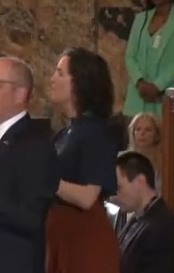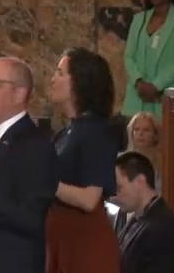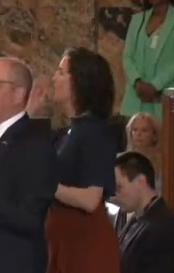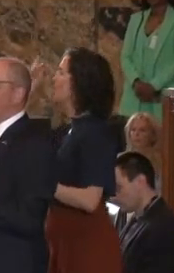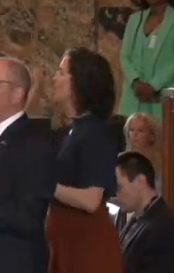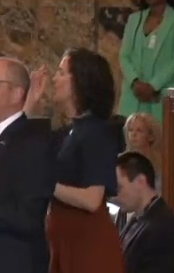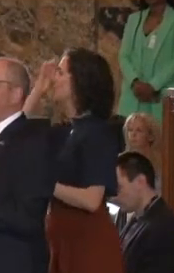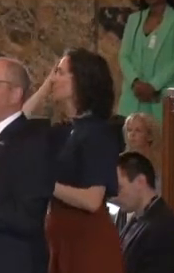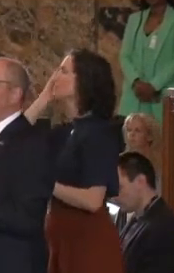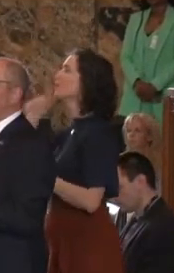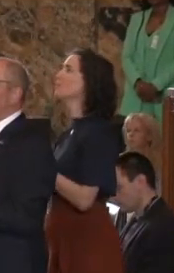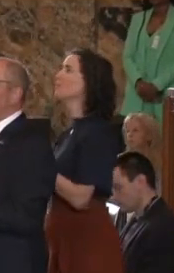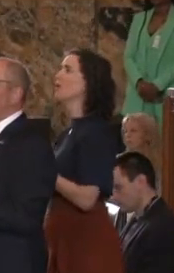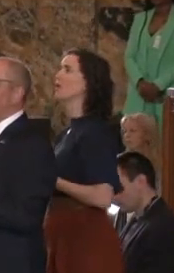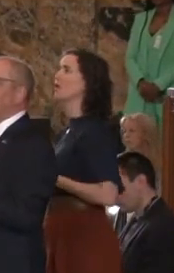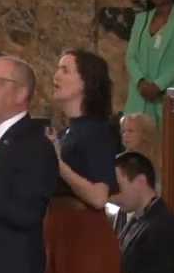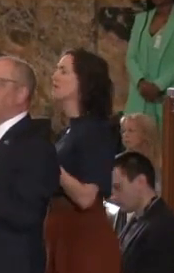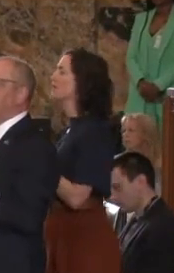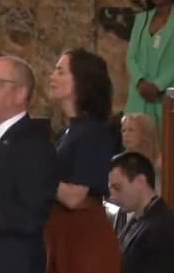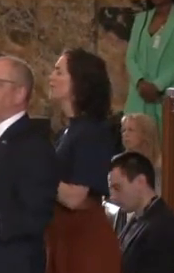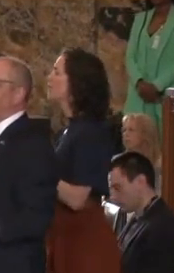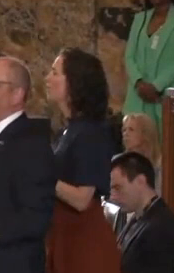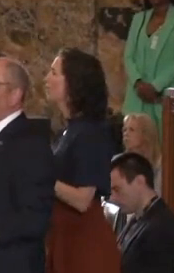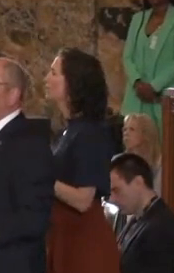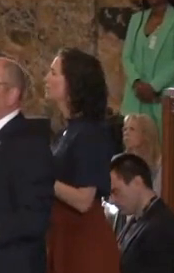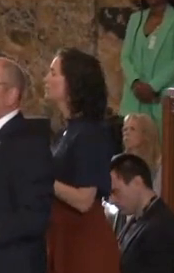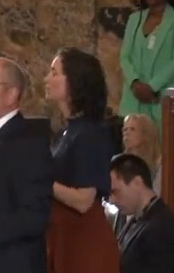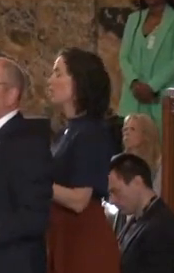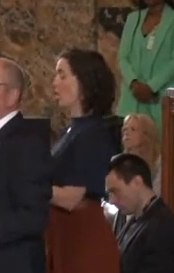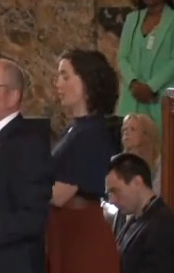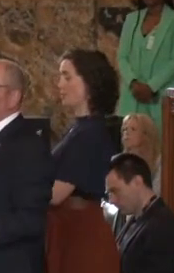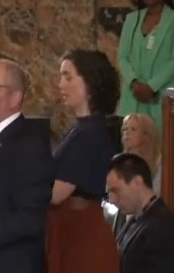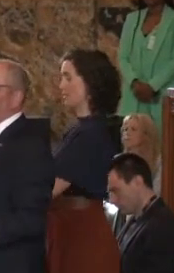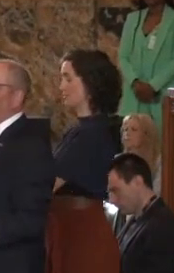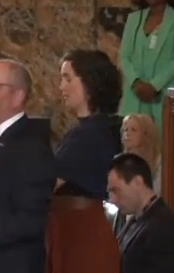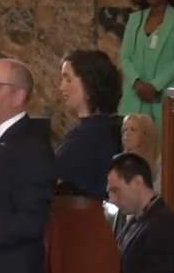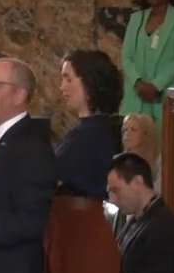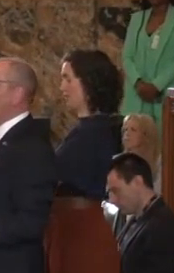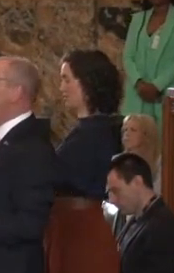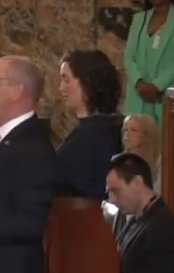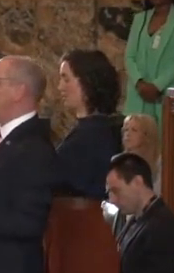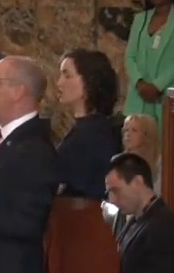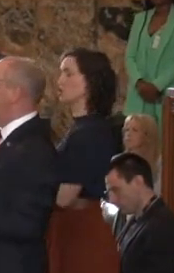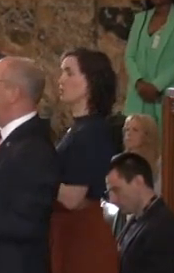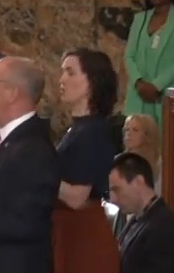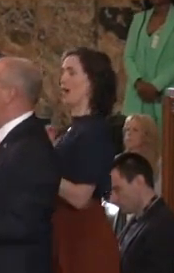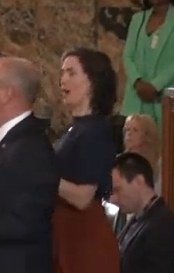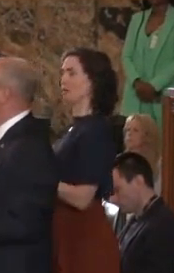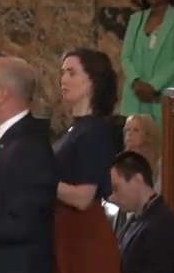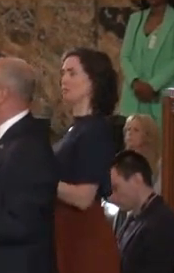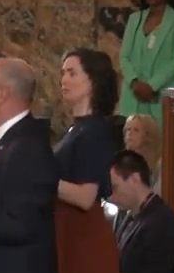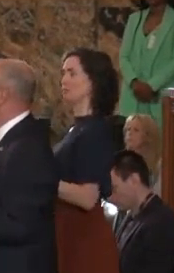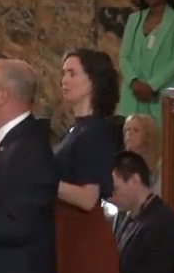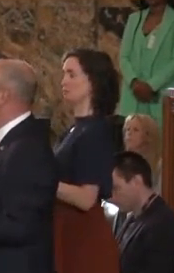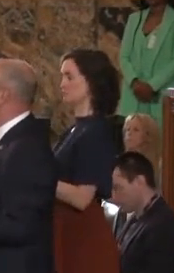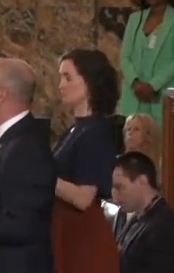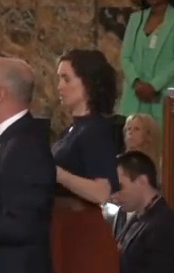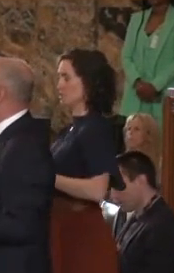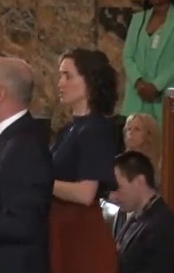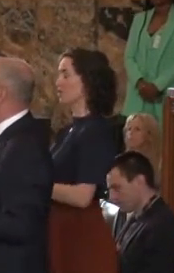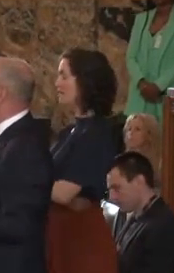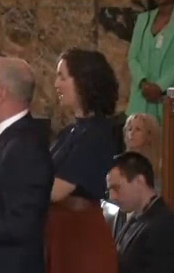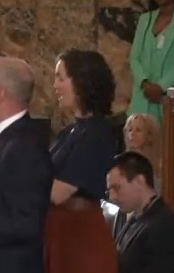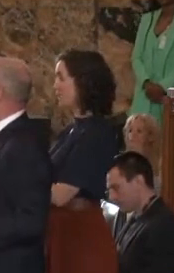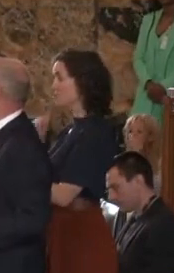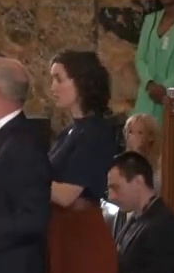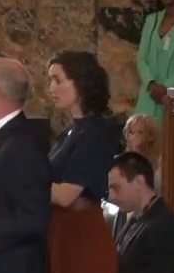ourselves, what does that mean? Do the policies that we've enacted support the position that we've taken? Do we truly support families? What